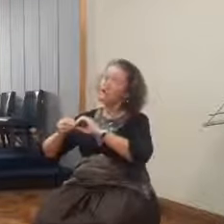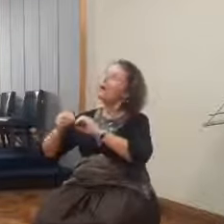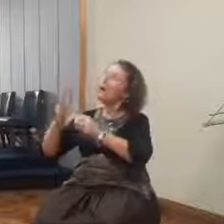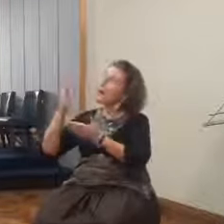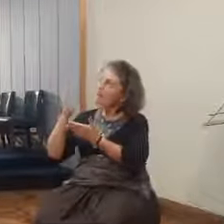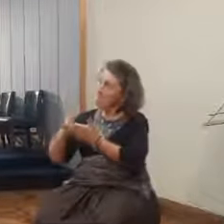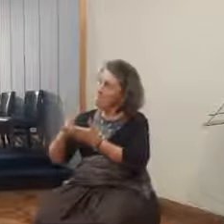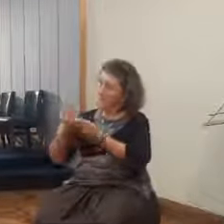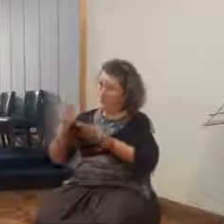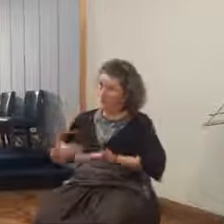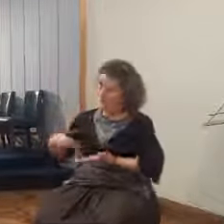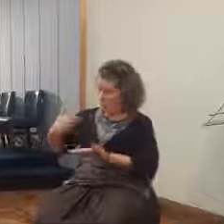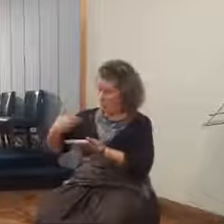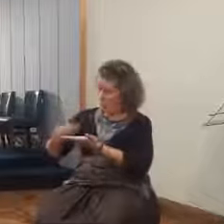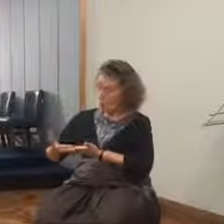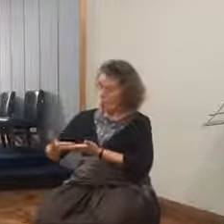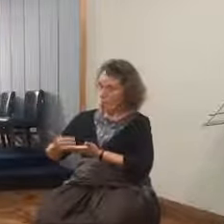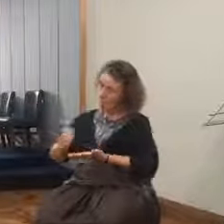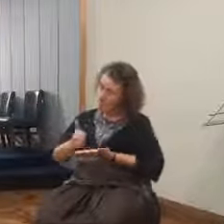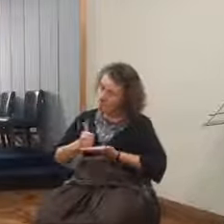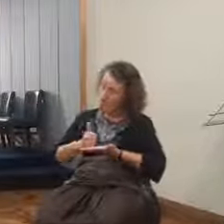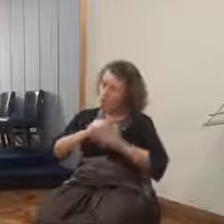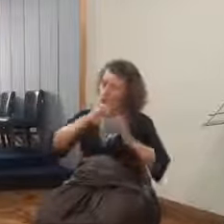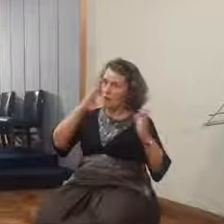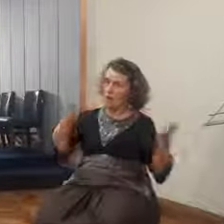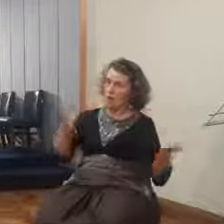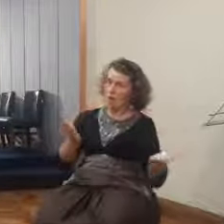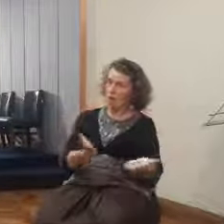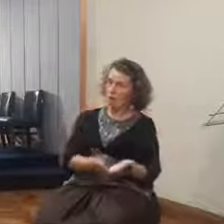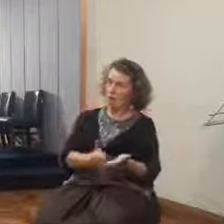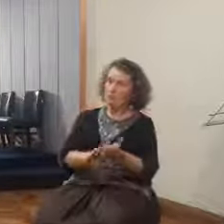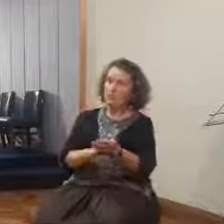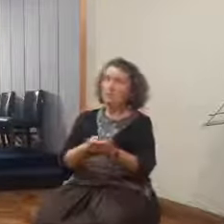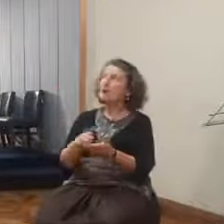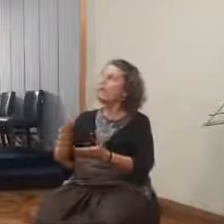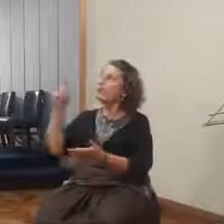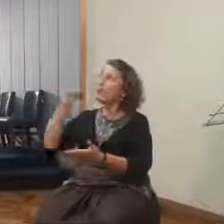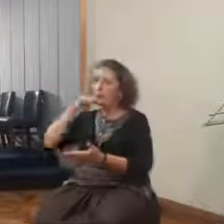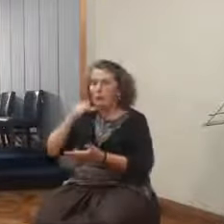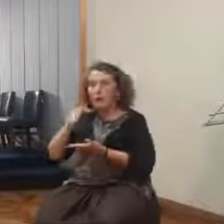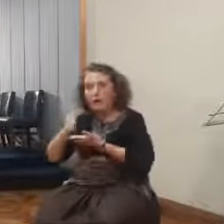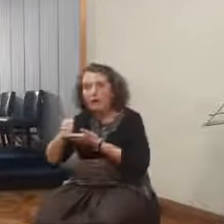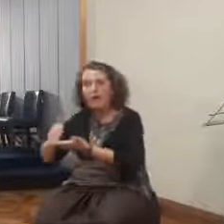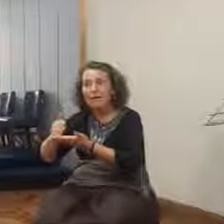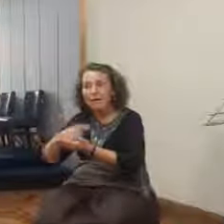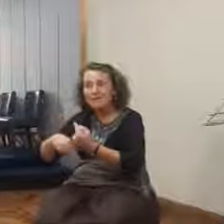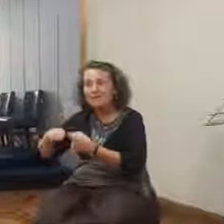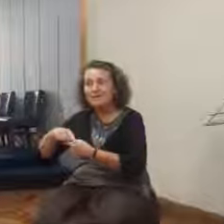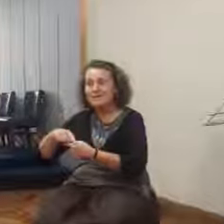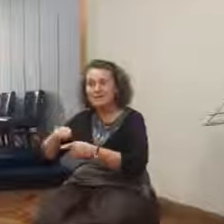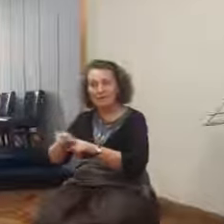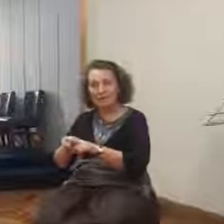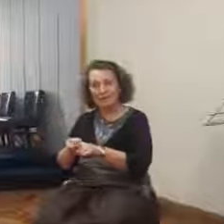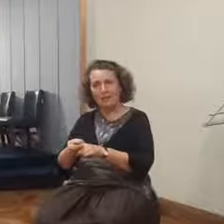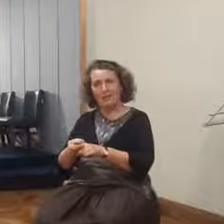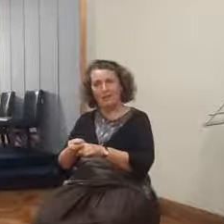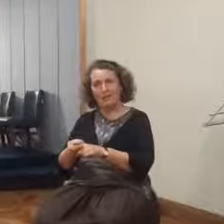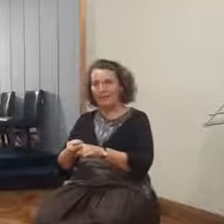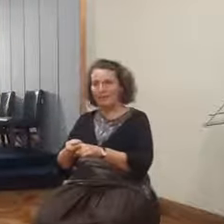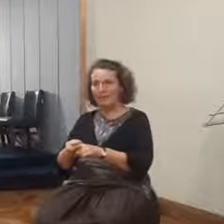he can and he will keep us to the end and eternally according to